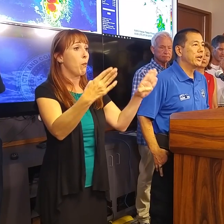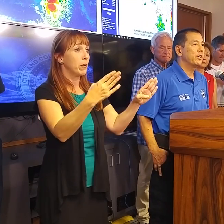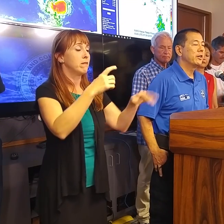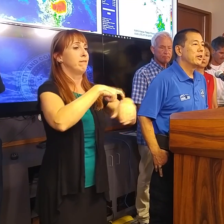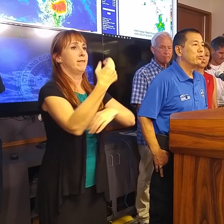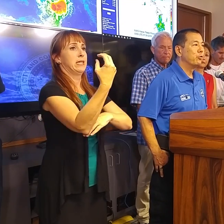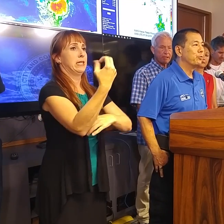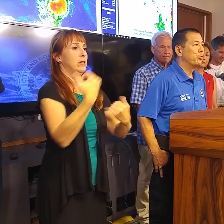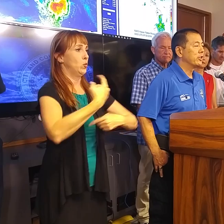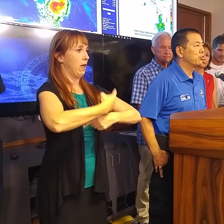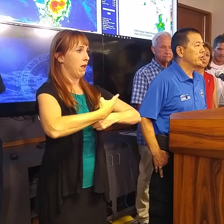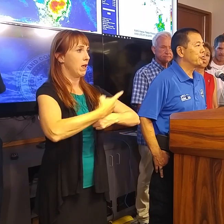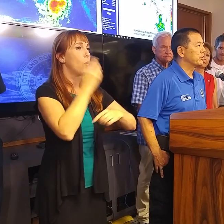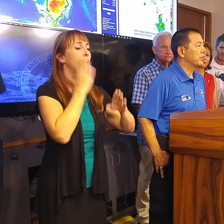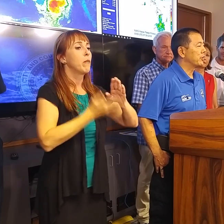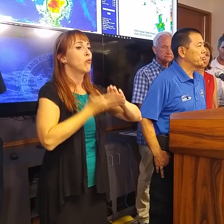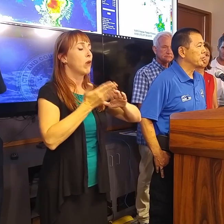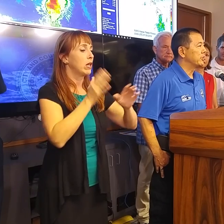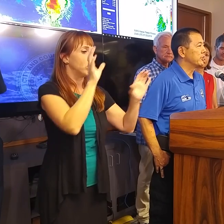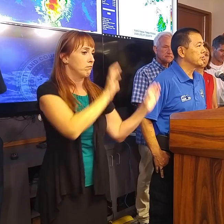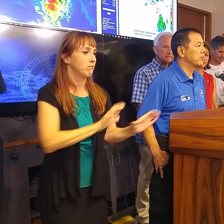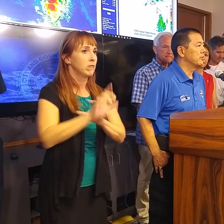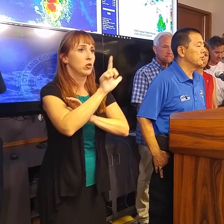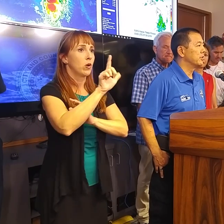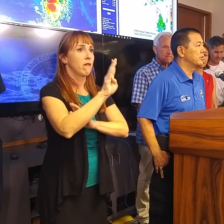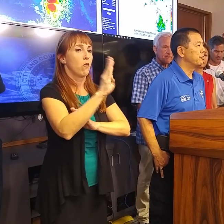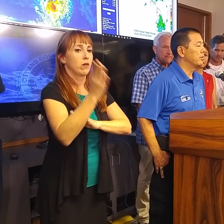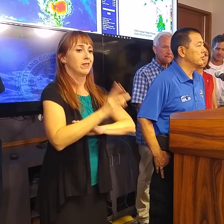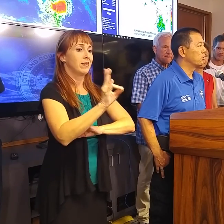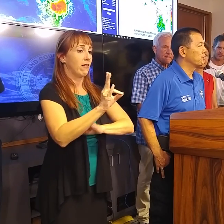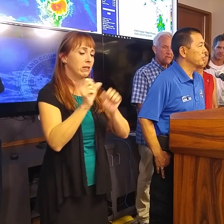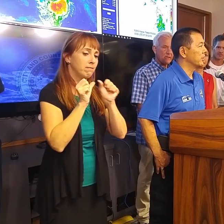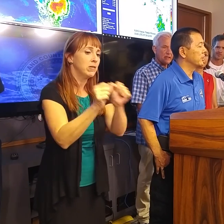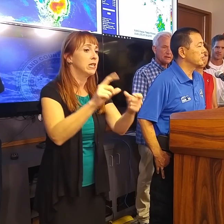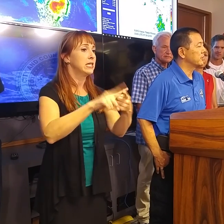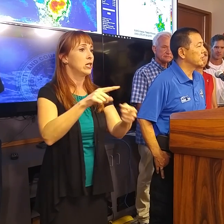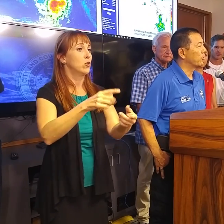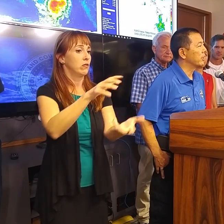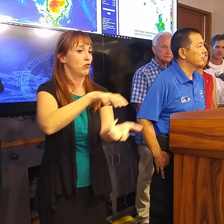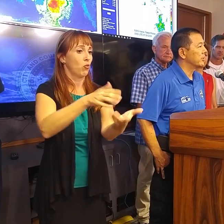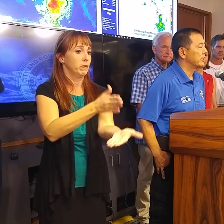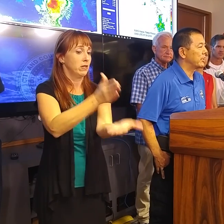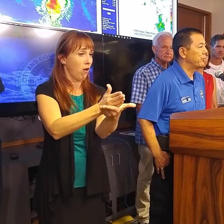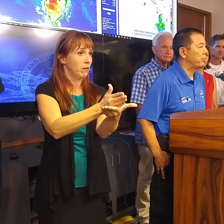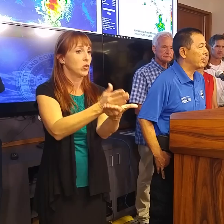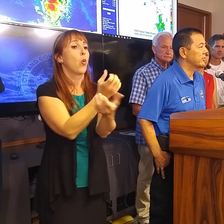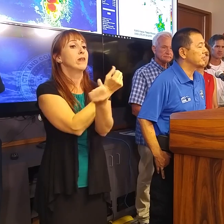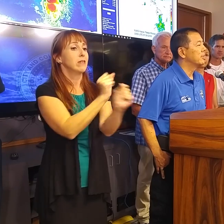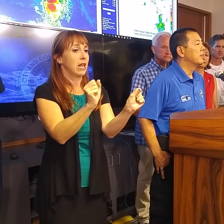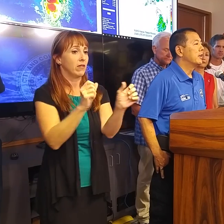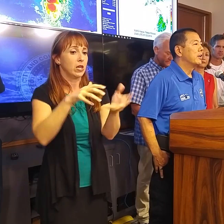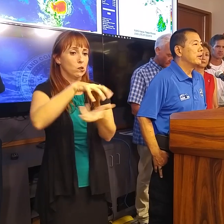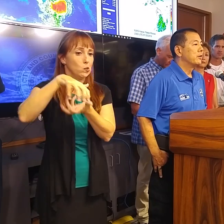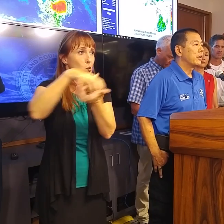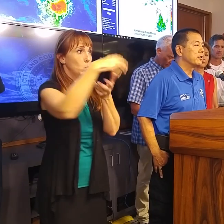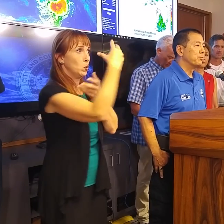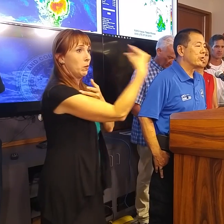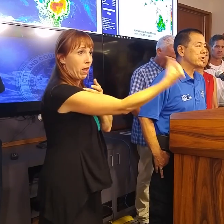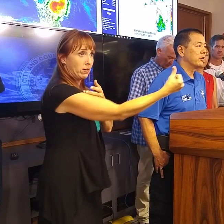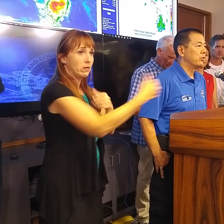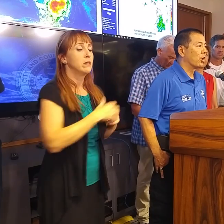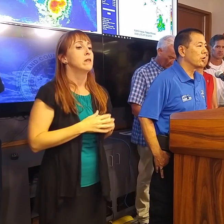noon today. We will be running 24/7 operations until this event is over, until it has safely passed.